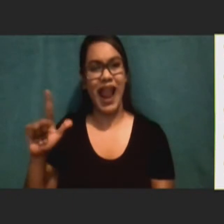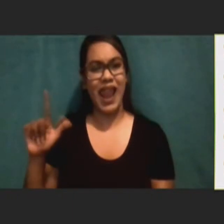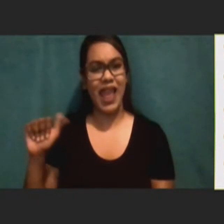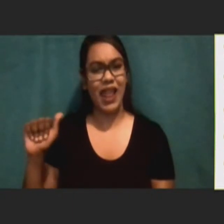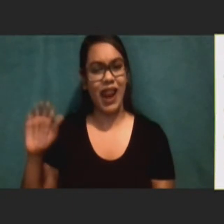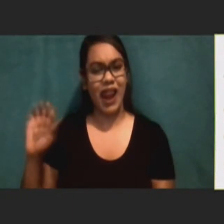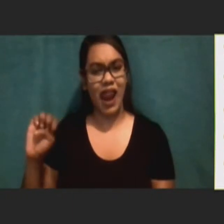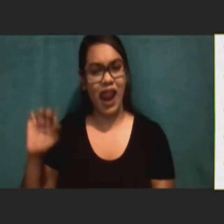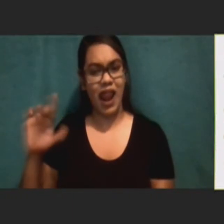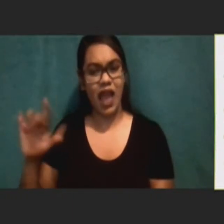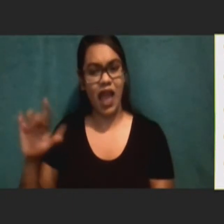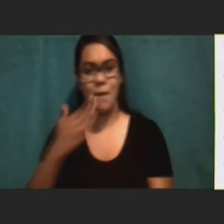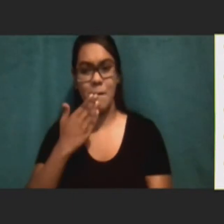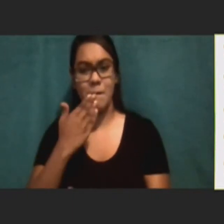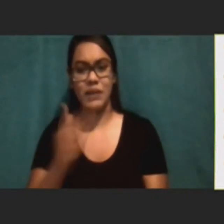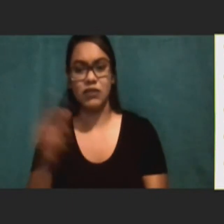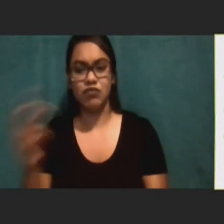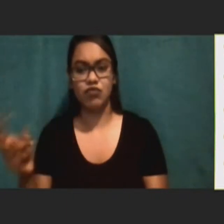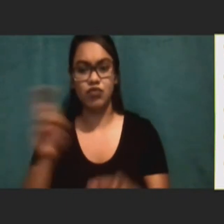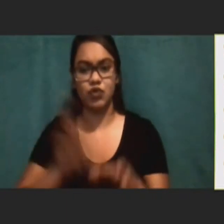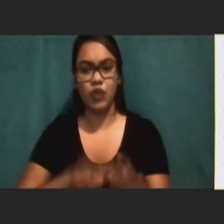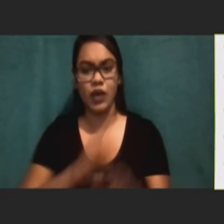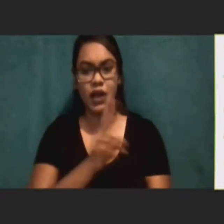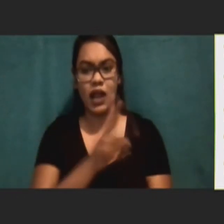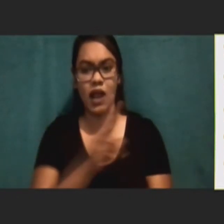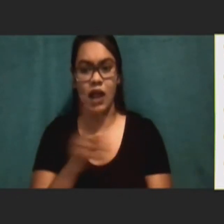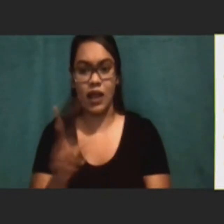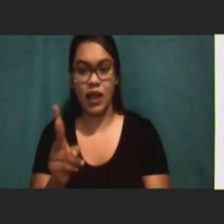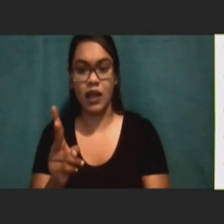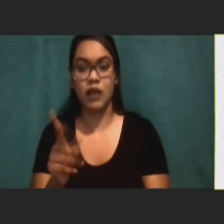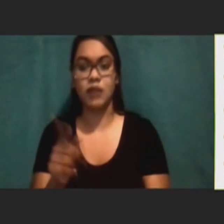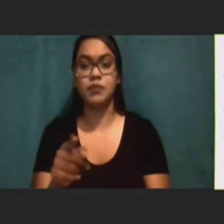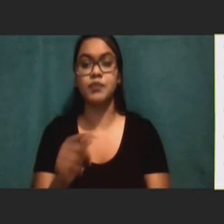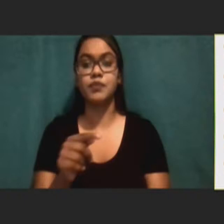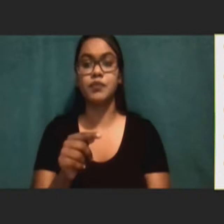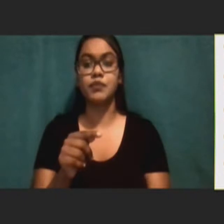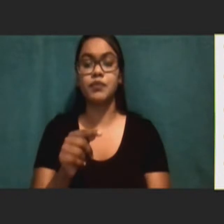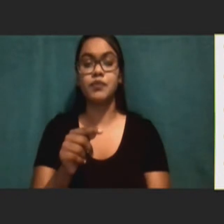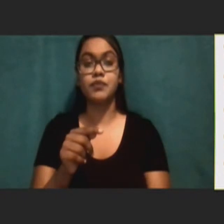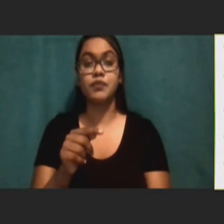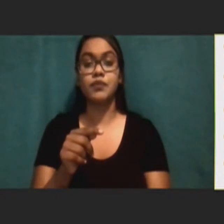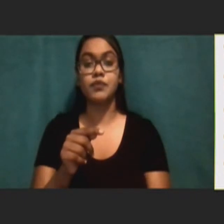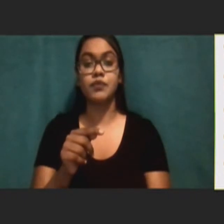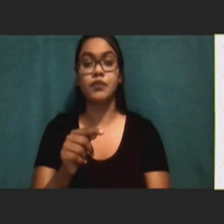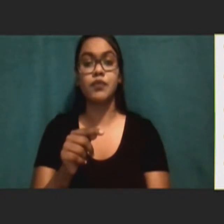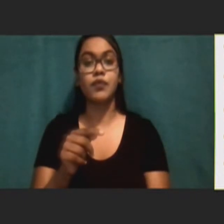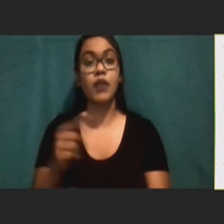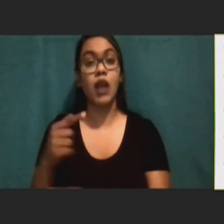from Brian, and then I think there was another one along the same lines as to whether